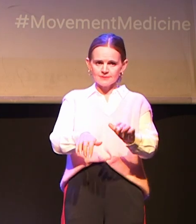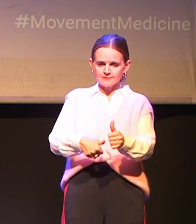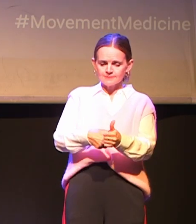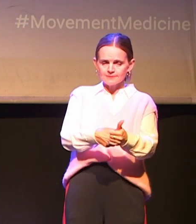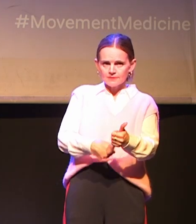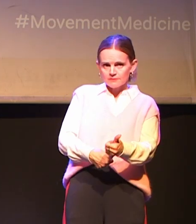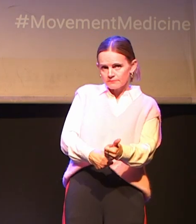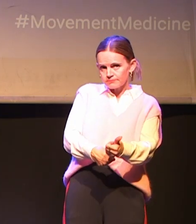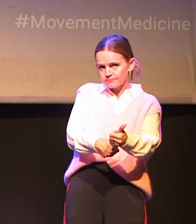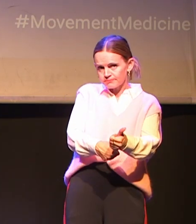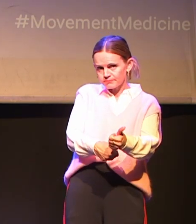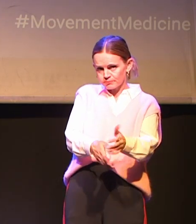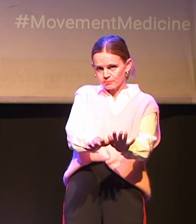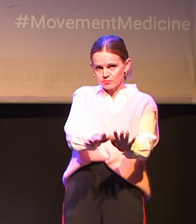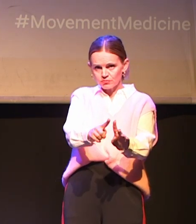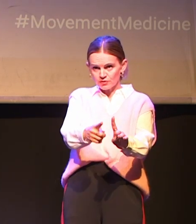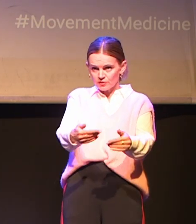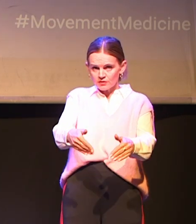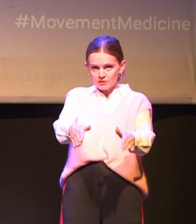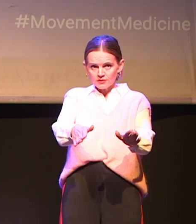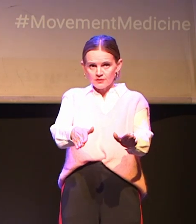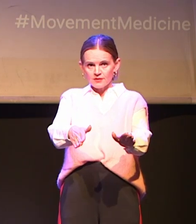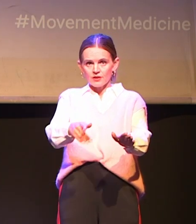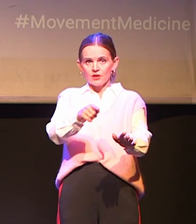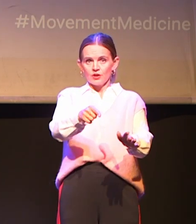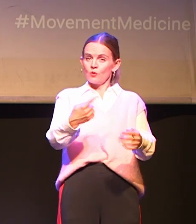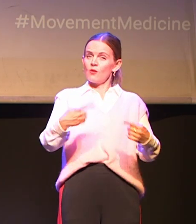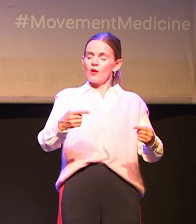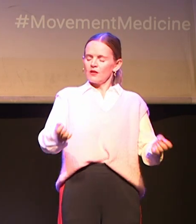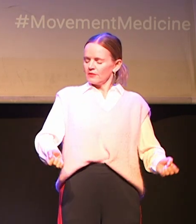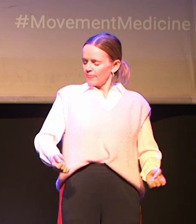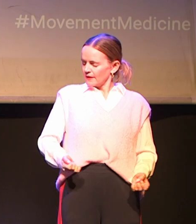thing. You surrender to it, allow it to wash over and through you.